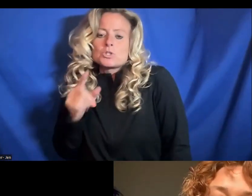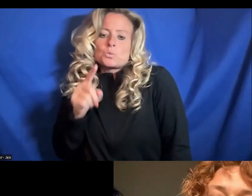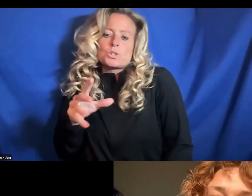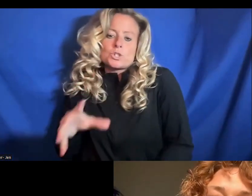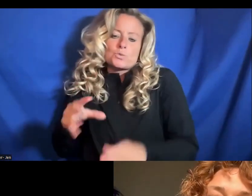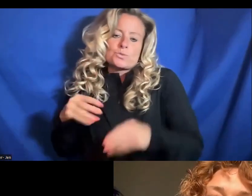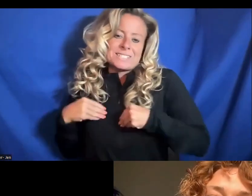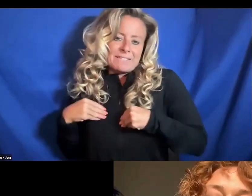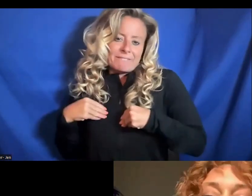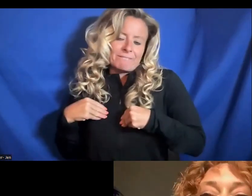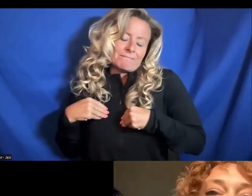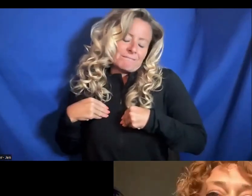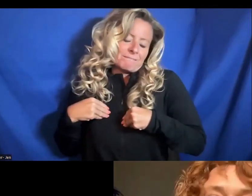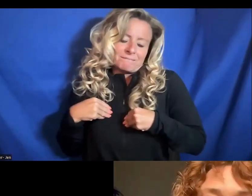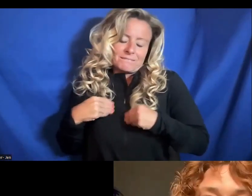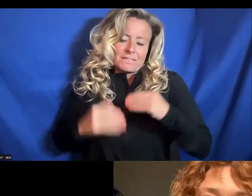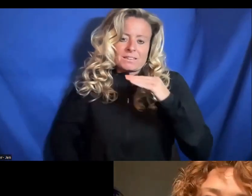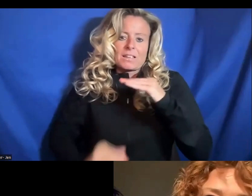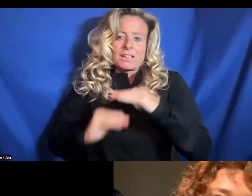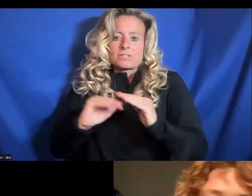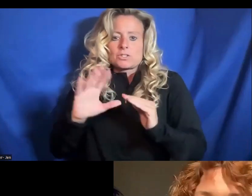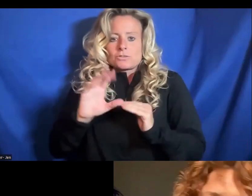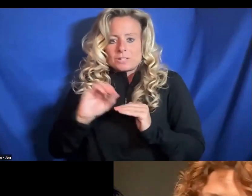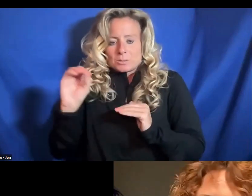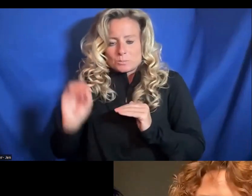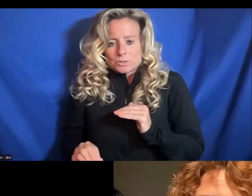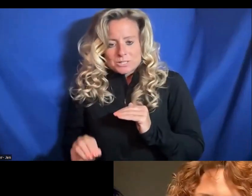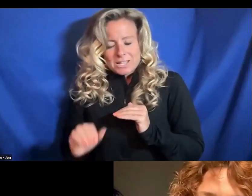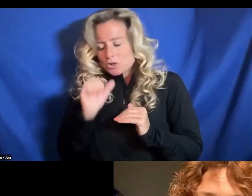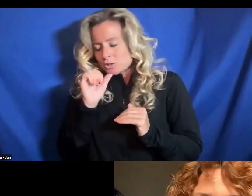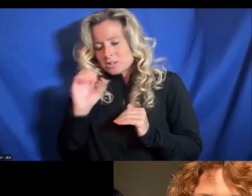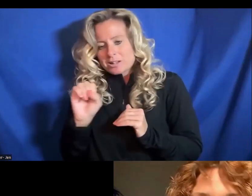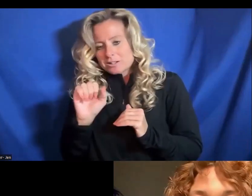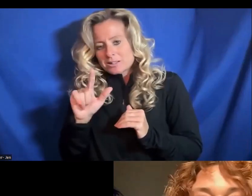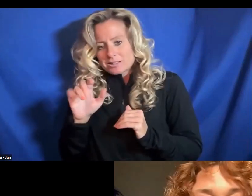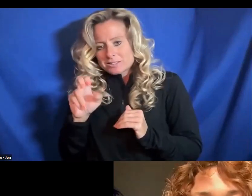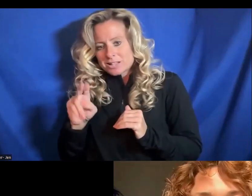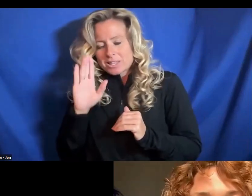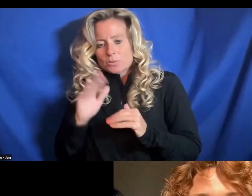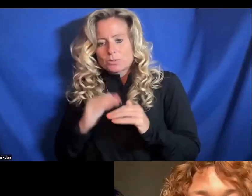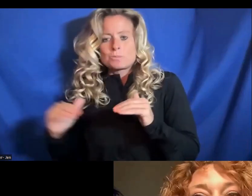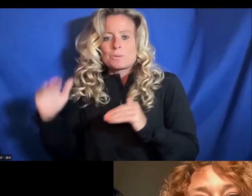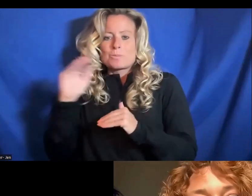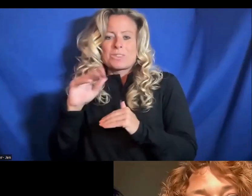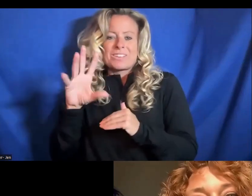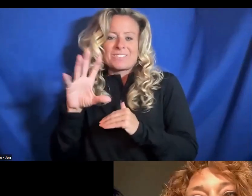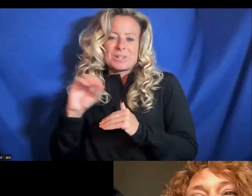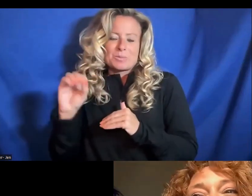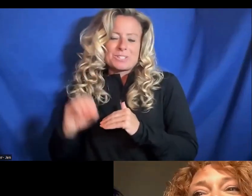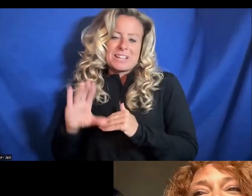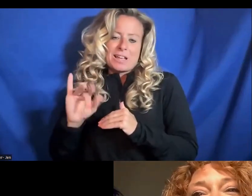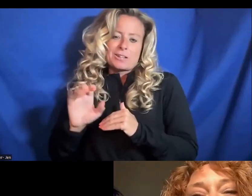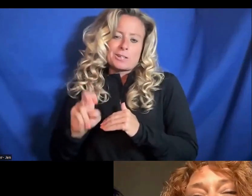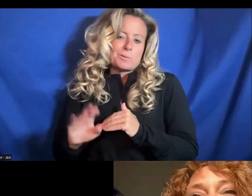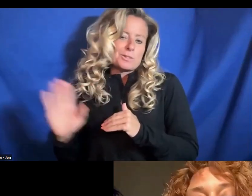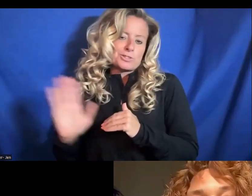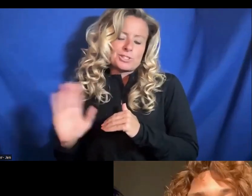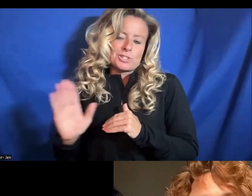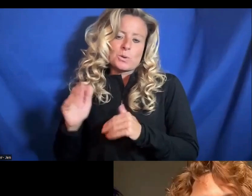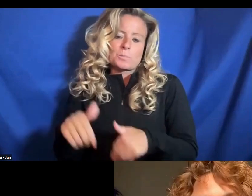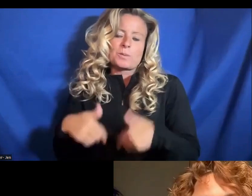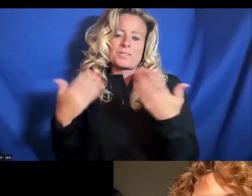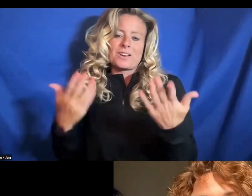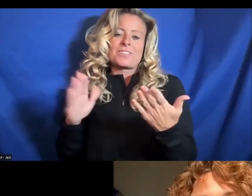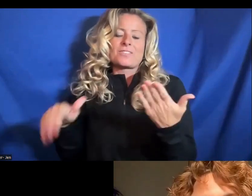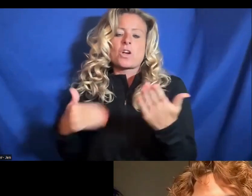receive up to 50%. There's not a salon in the world that's going to do more than 50% commission because they're providing all